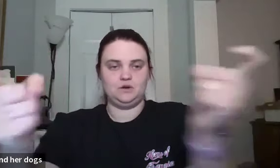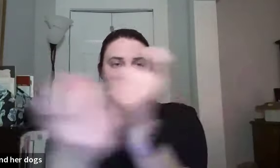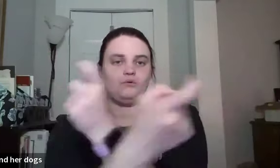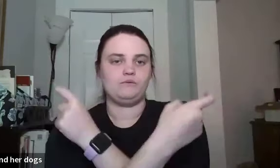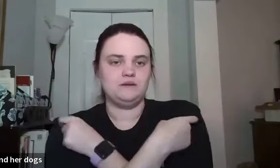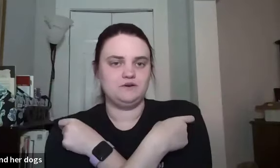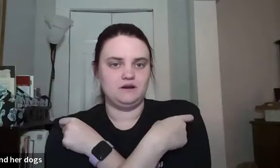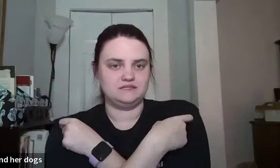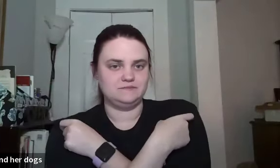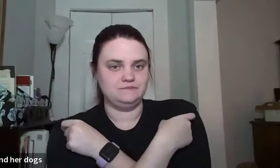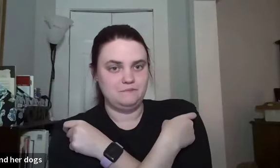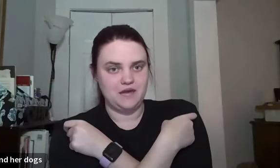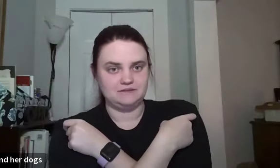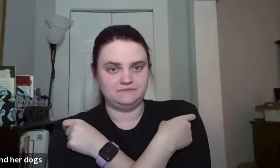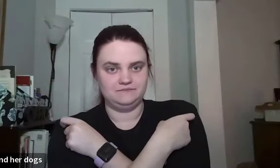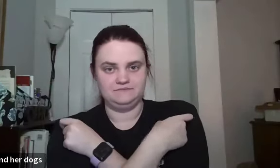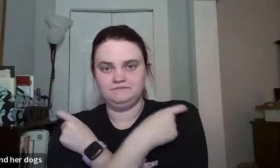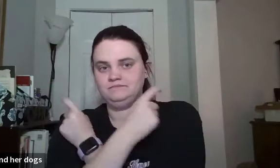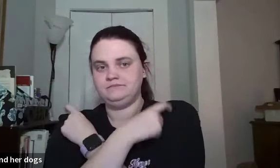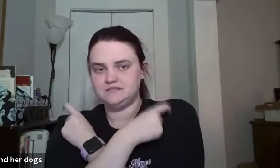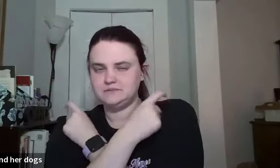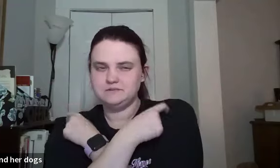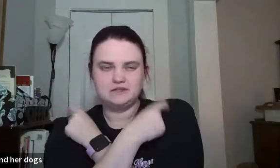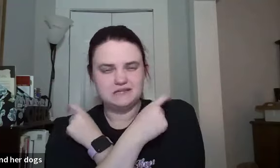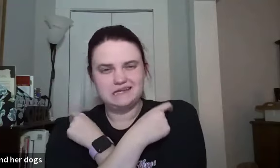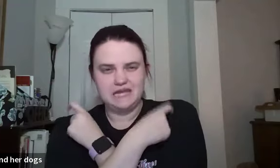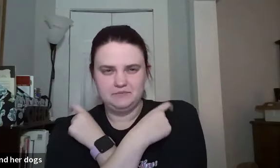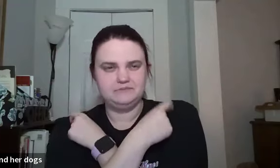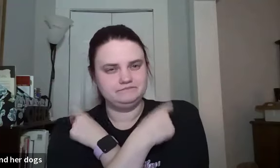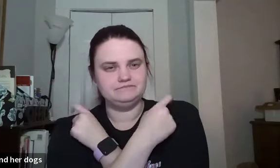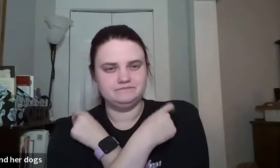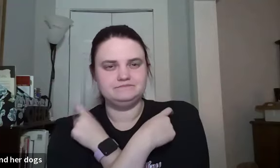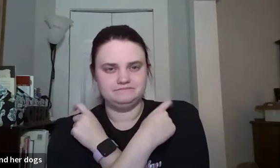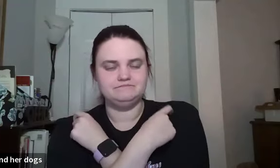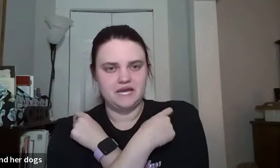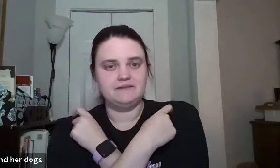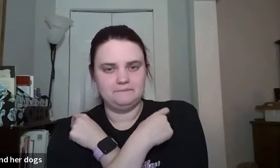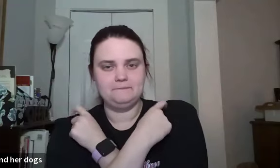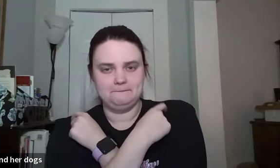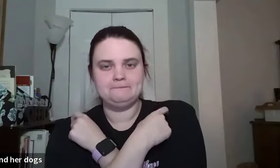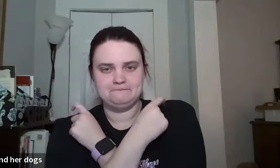Go and bring them across. Bat. Sometimes you can kind of tap it. Bat.